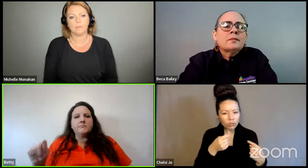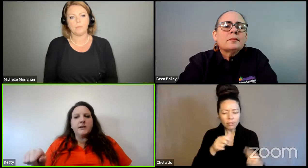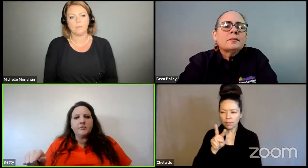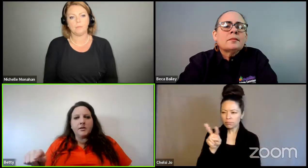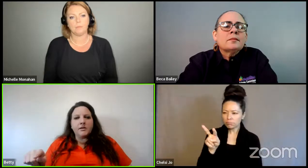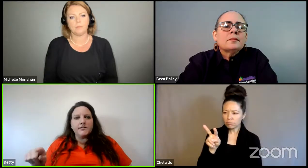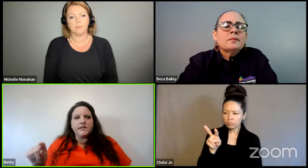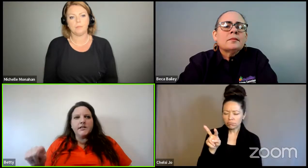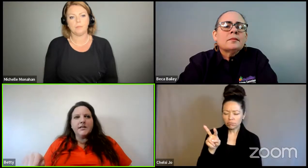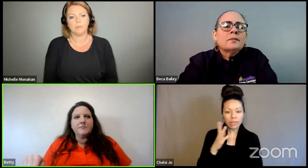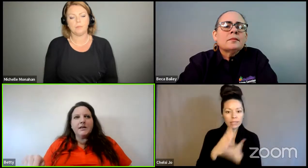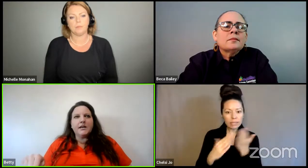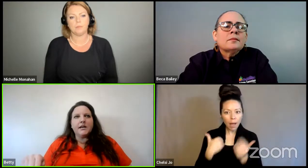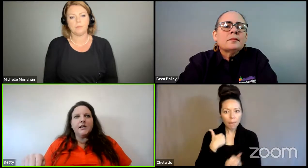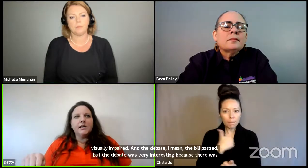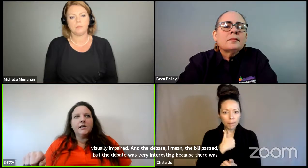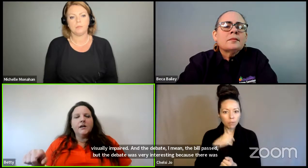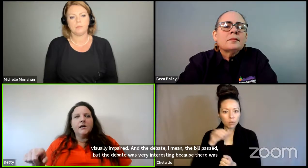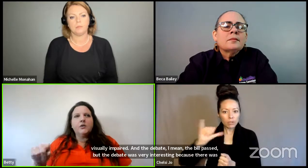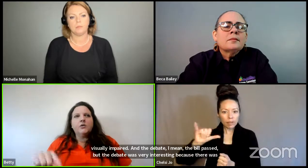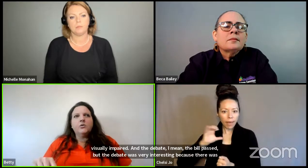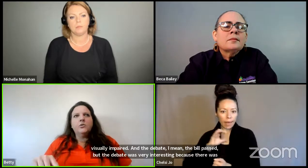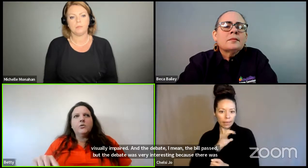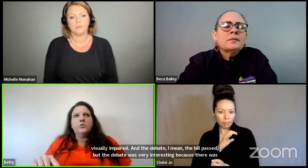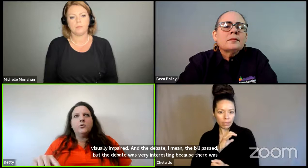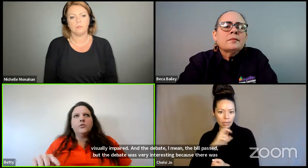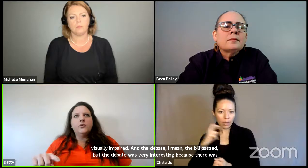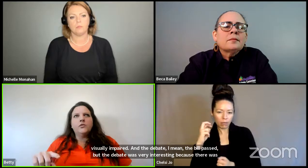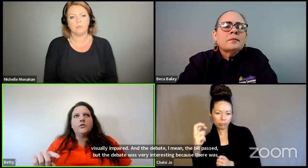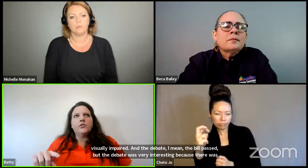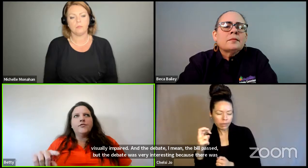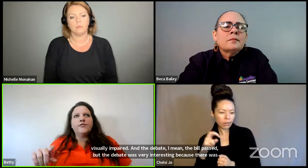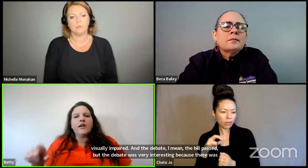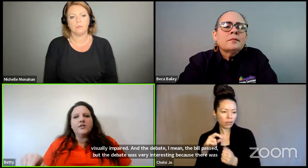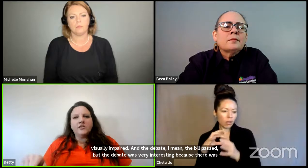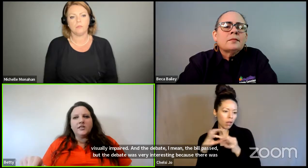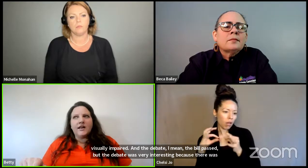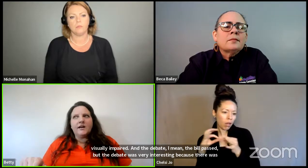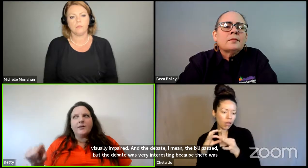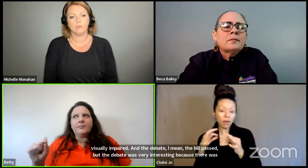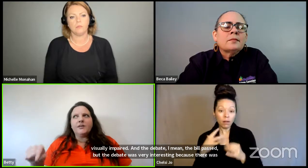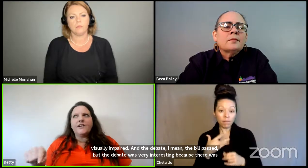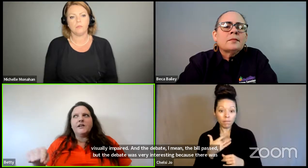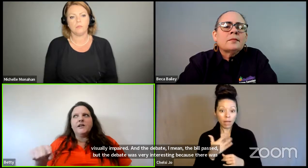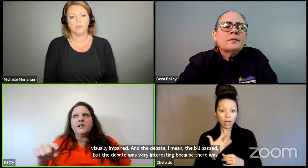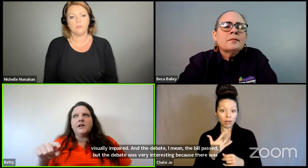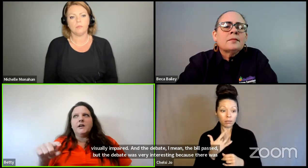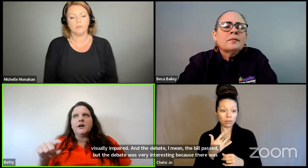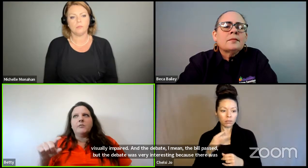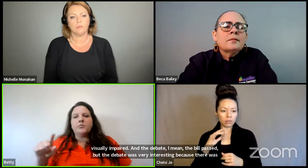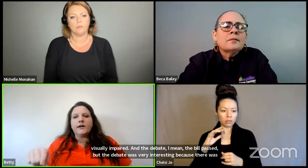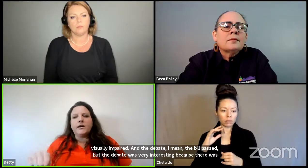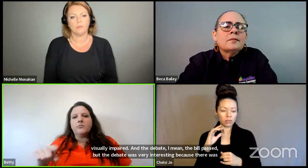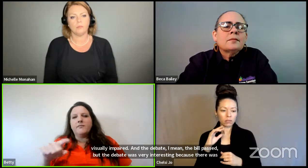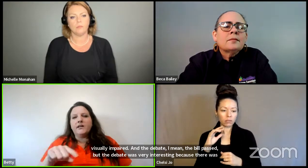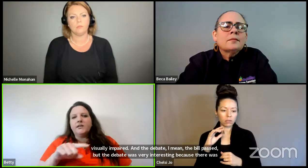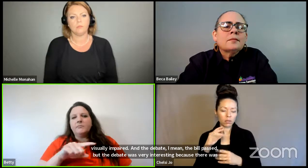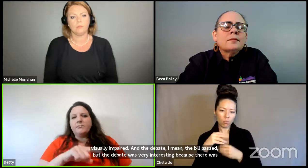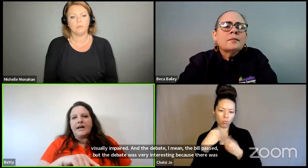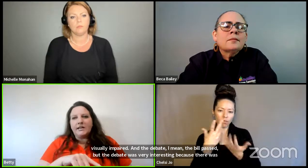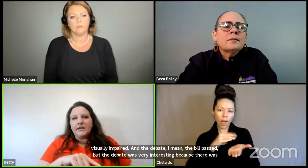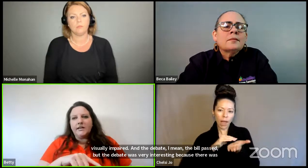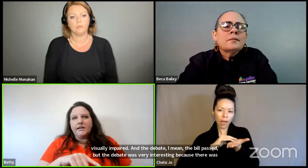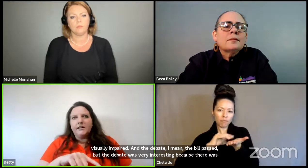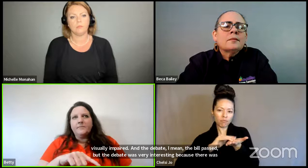there was members in the committee who felt that by providing a braille